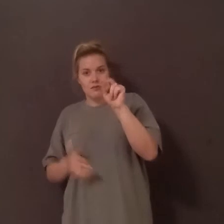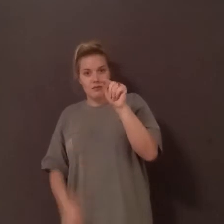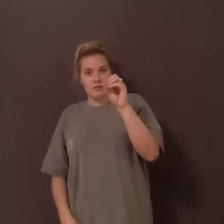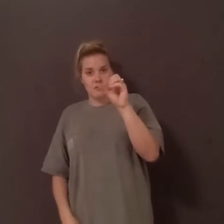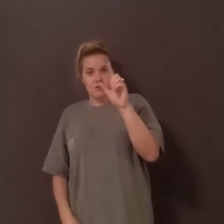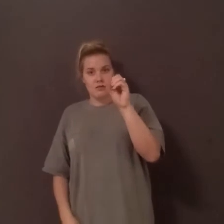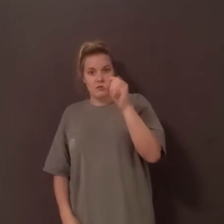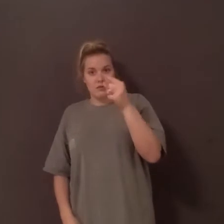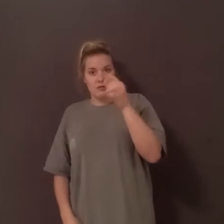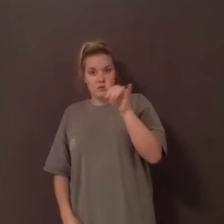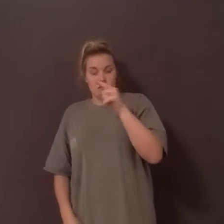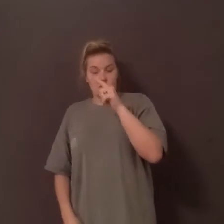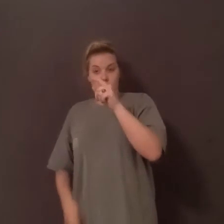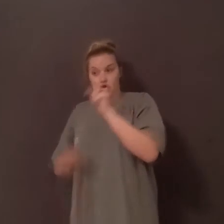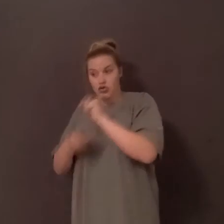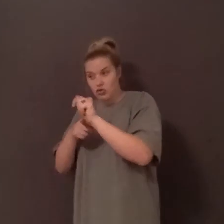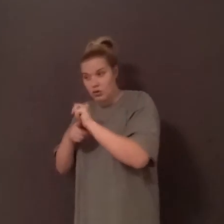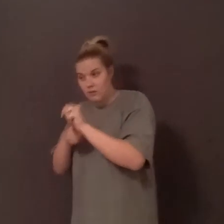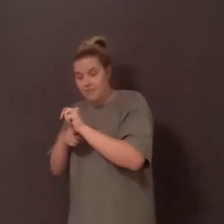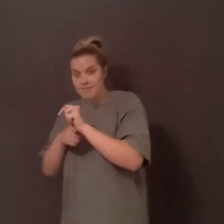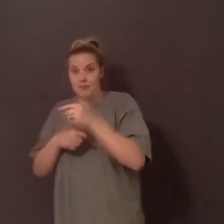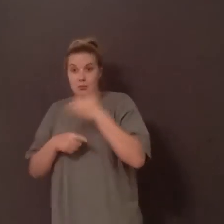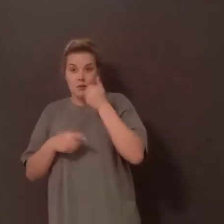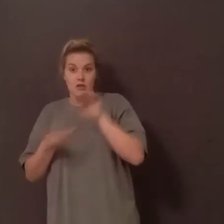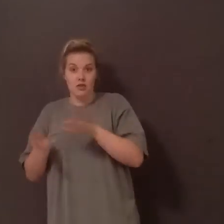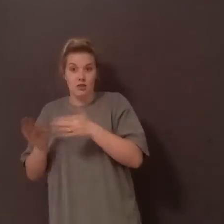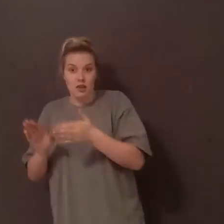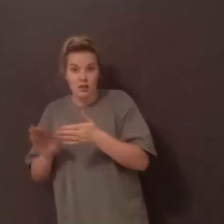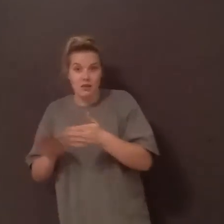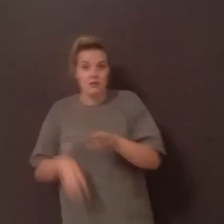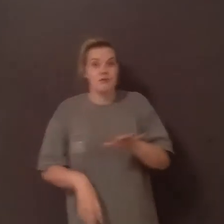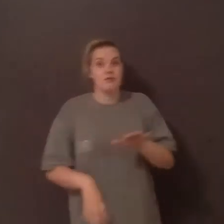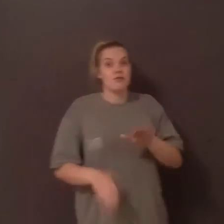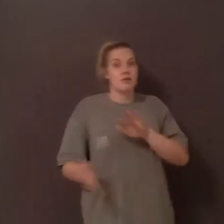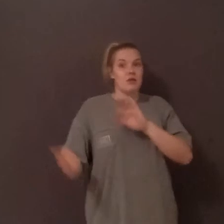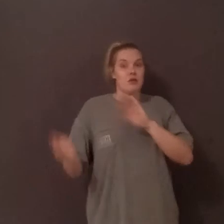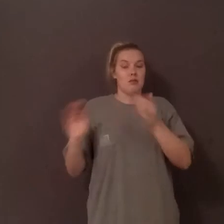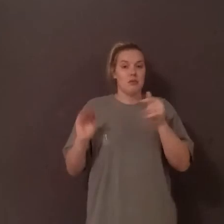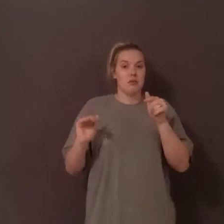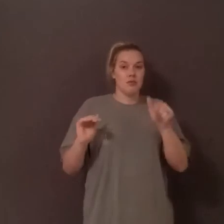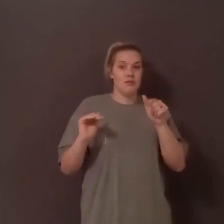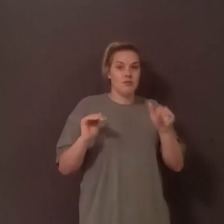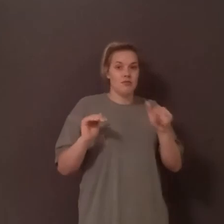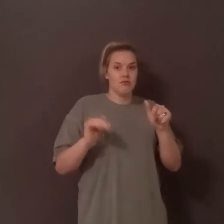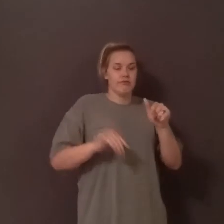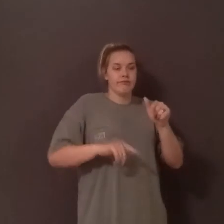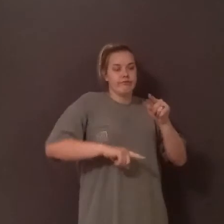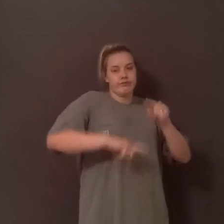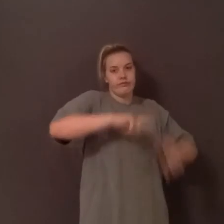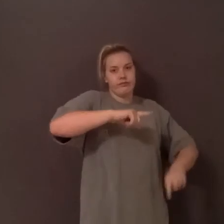training attitude. That was your mindset? Yeah. For 27 years? Well, for 22